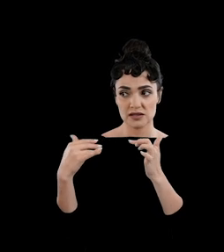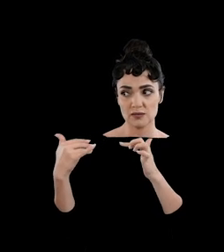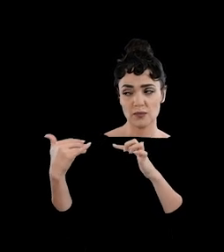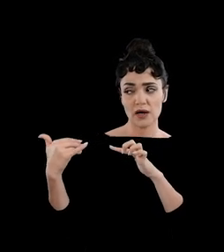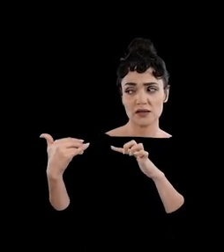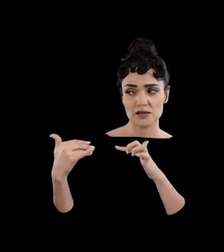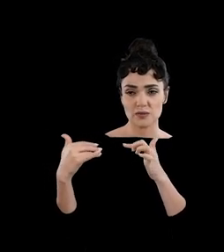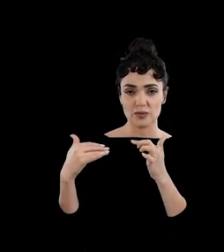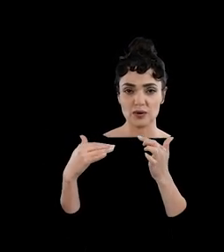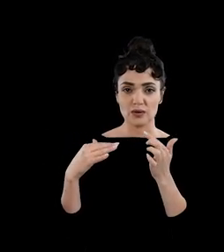impossible